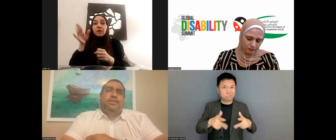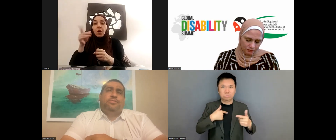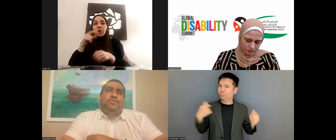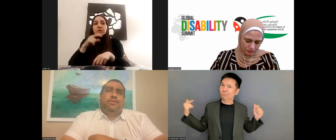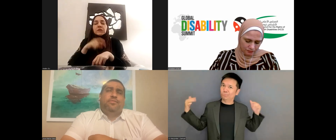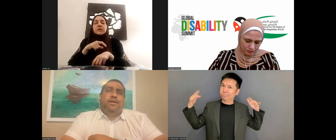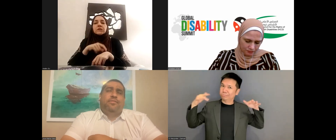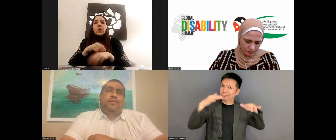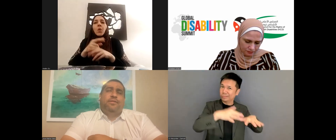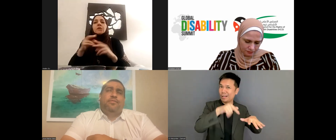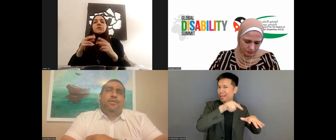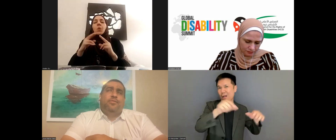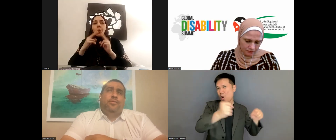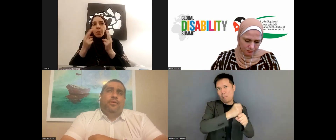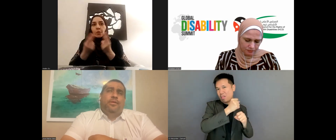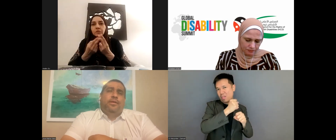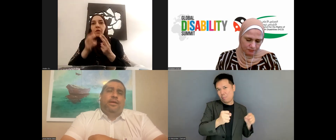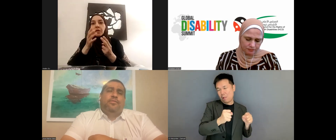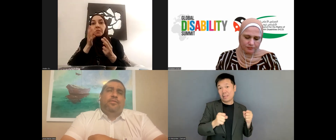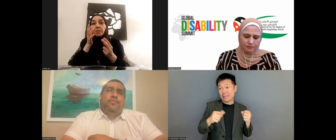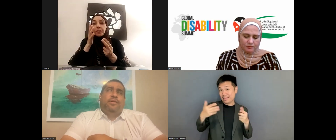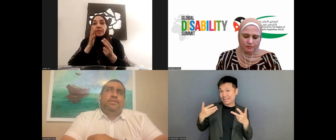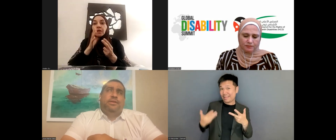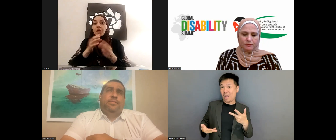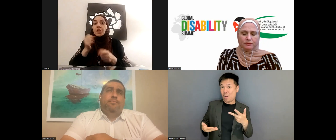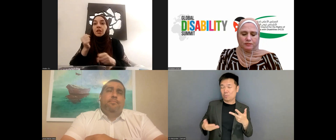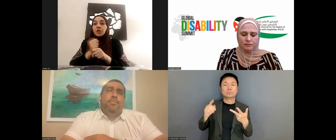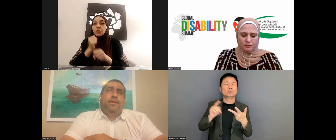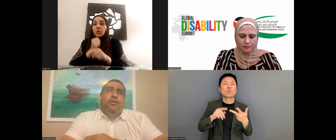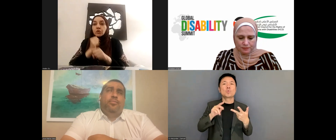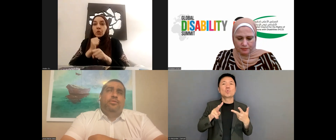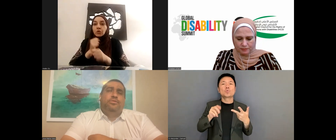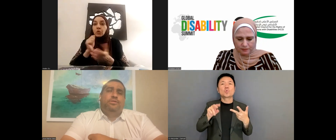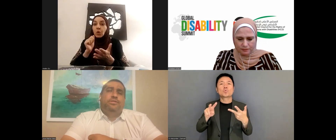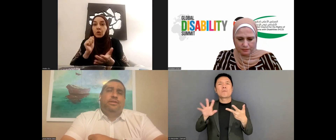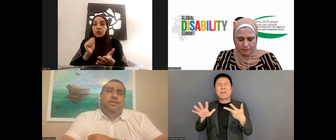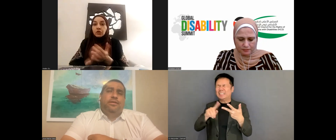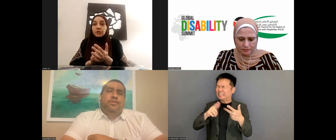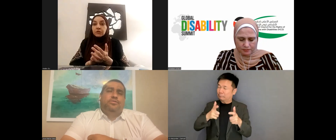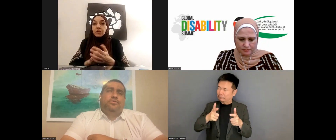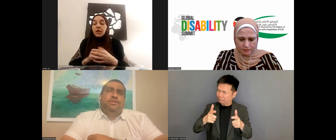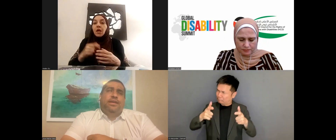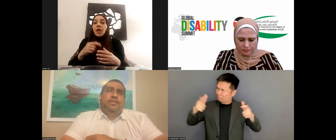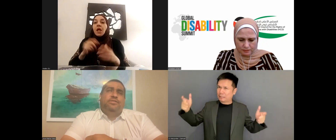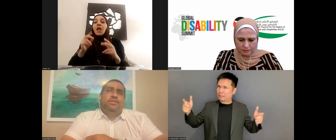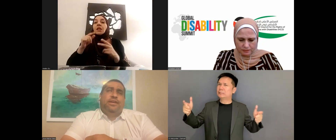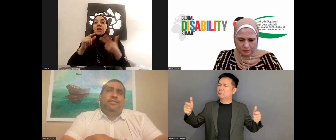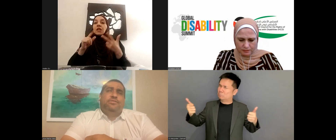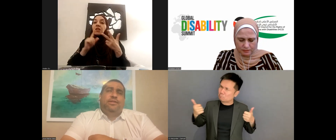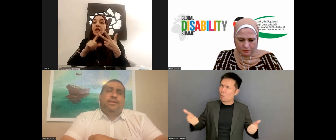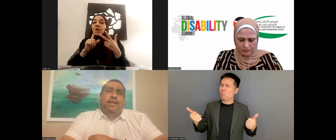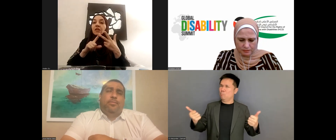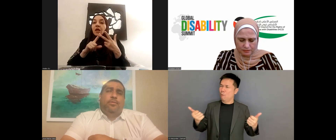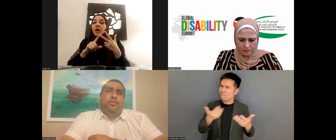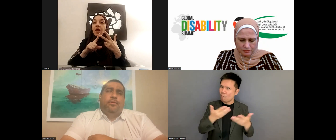The GDS 2025 is, in our view, kind of the first big opportunity to take the GDS